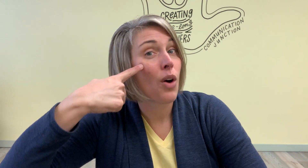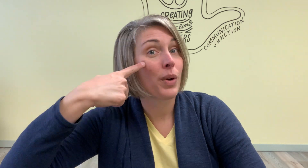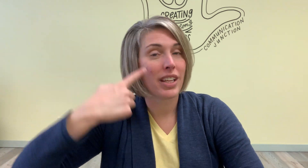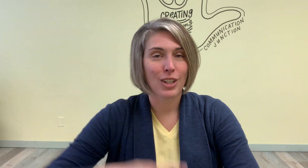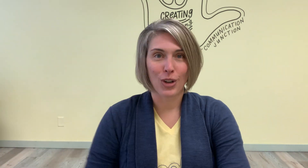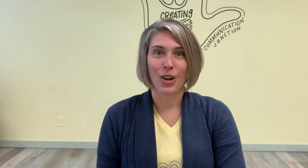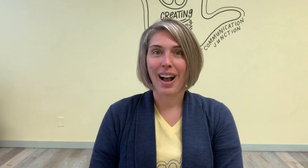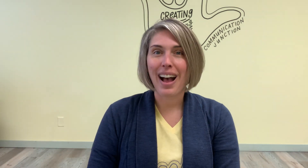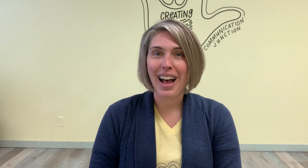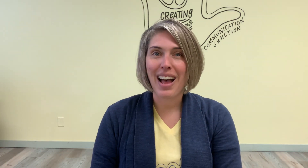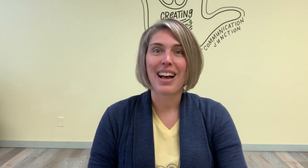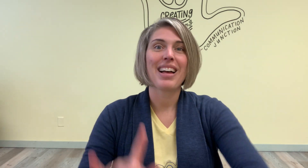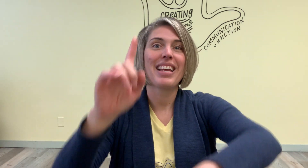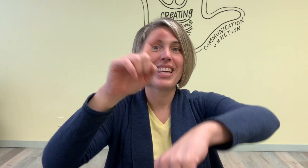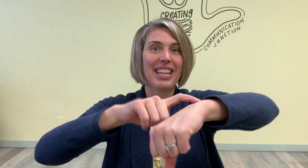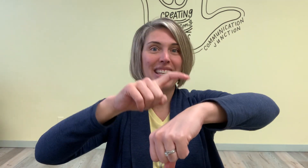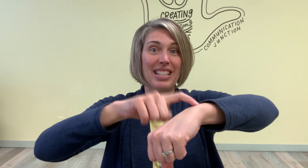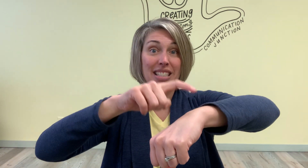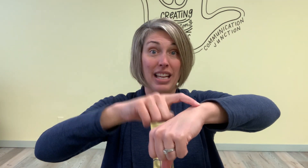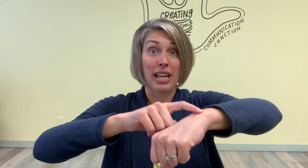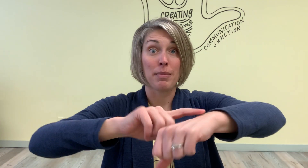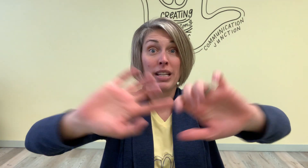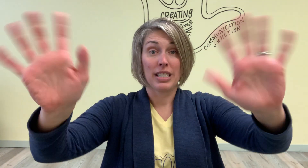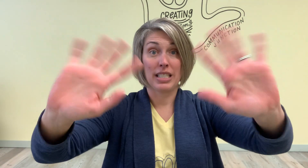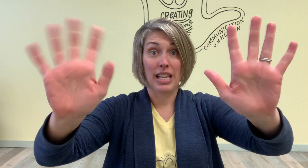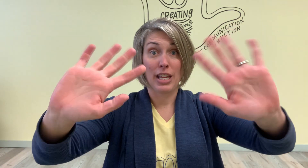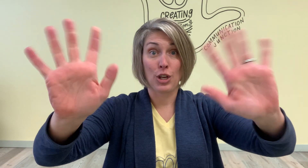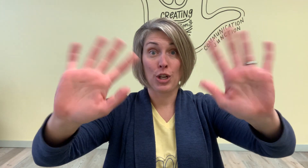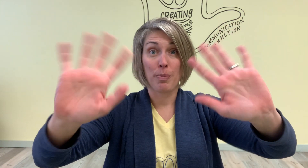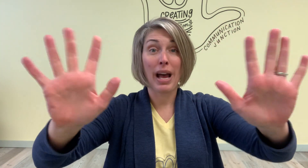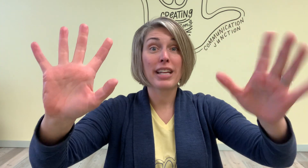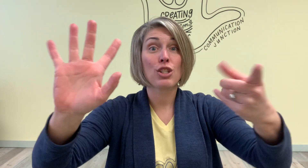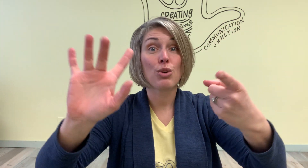wink your eye. It is time to say goodbye